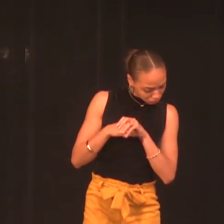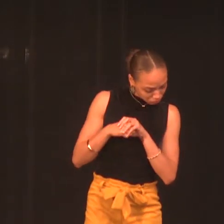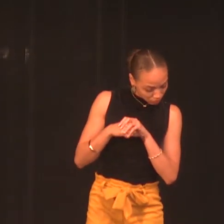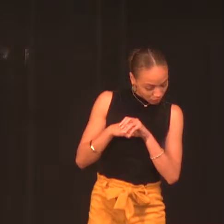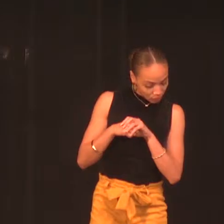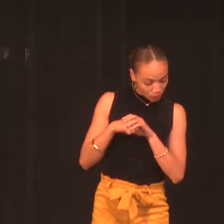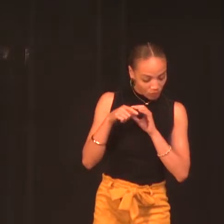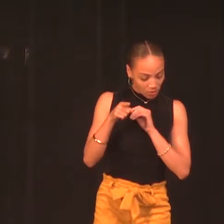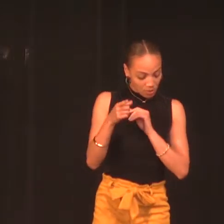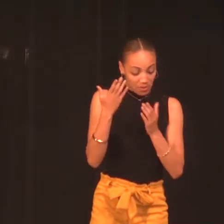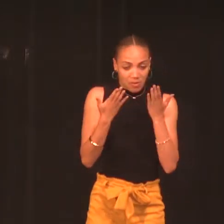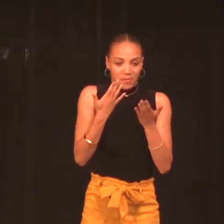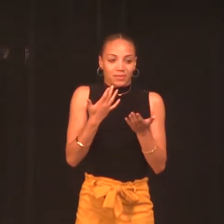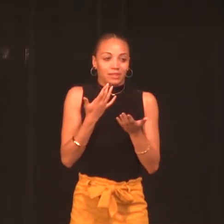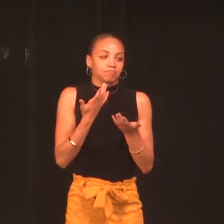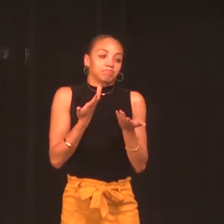of those are acceptable options.